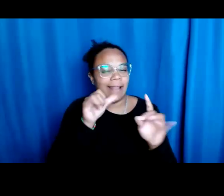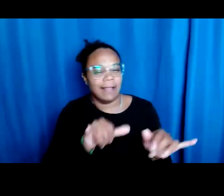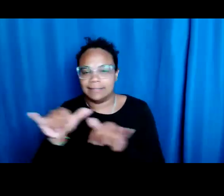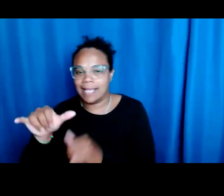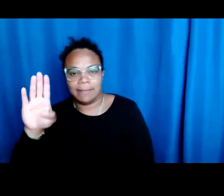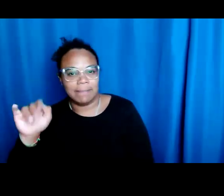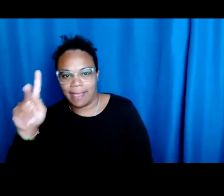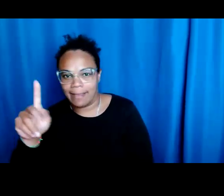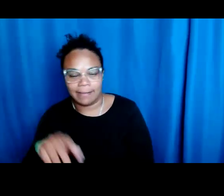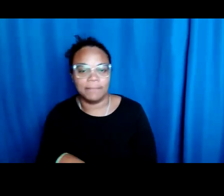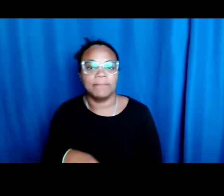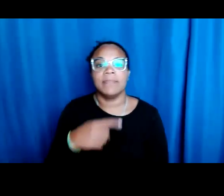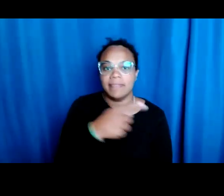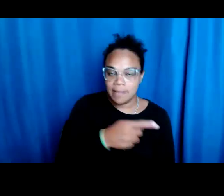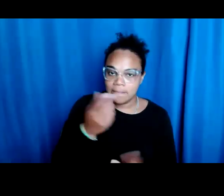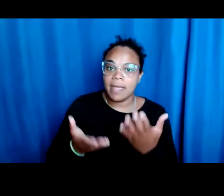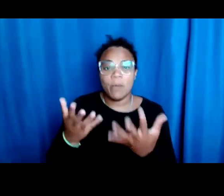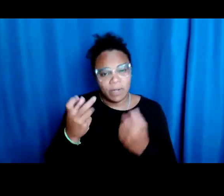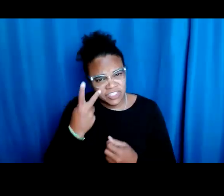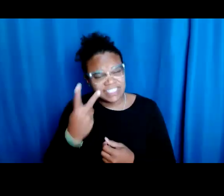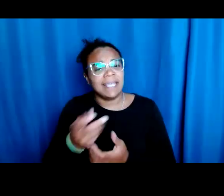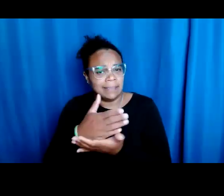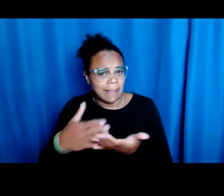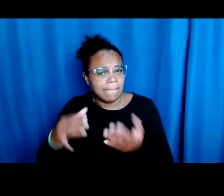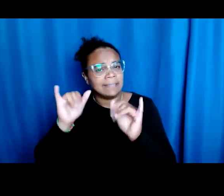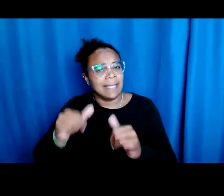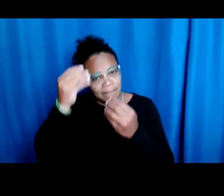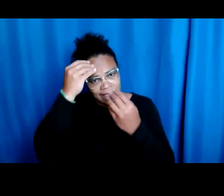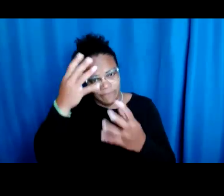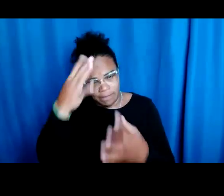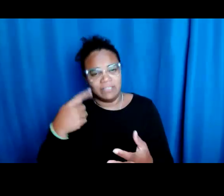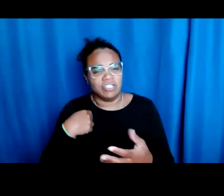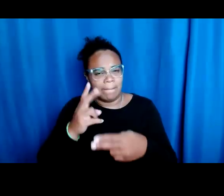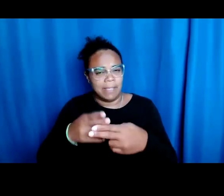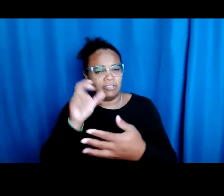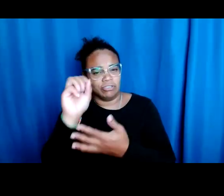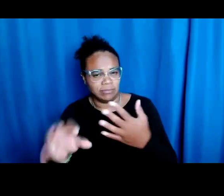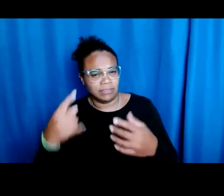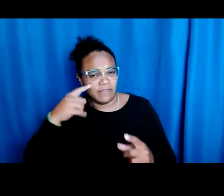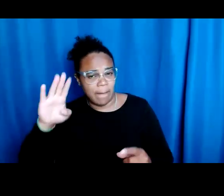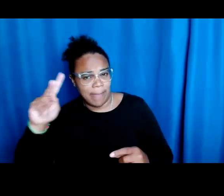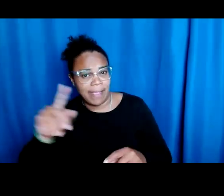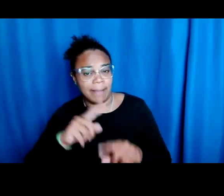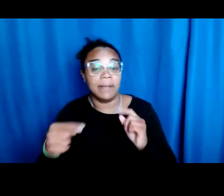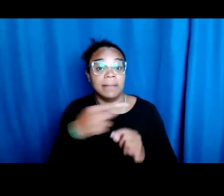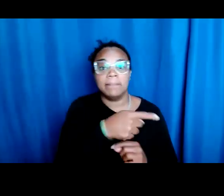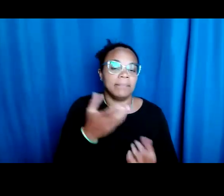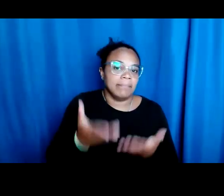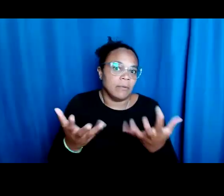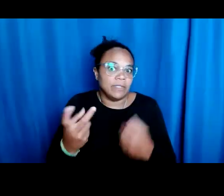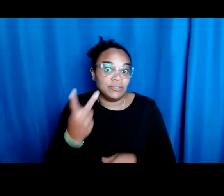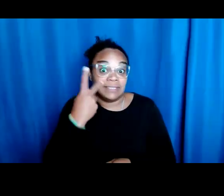other things that we discussed, but they're more interested in if you have the capacity, the